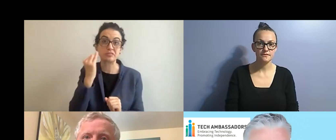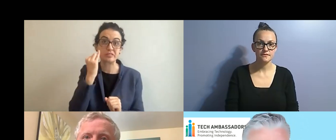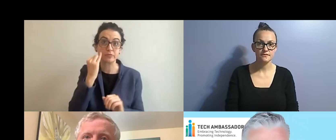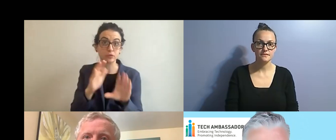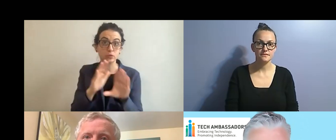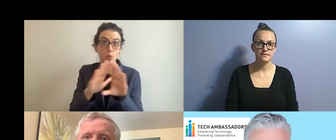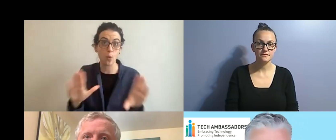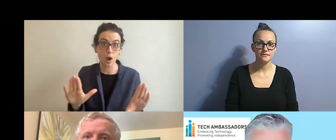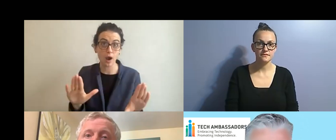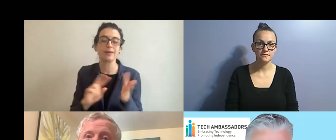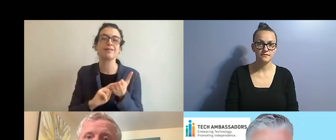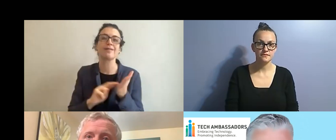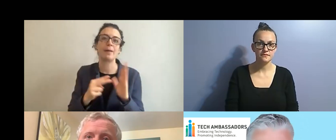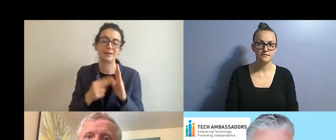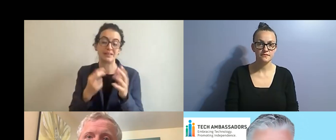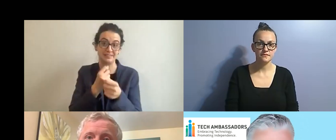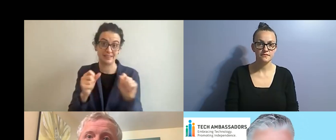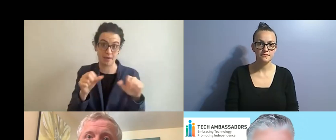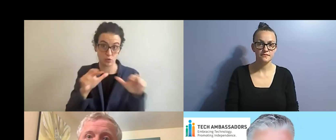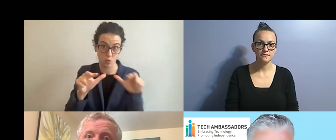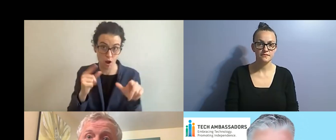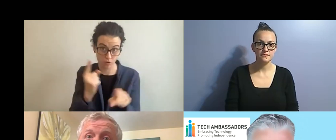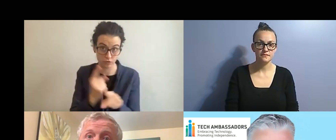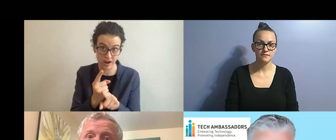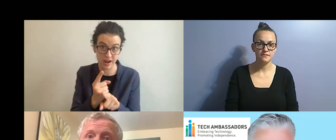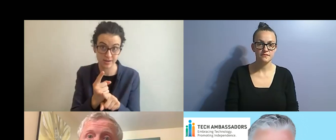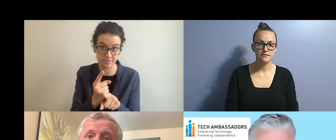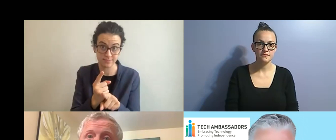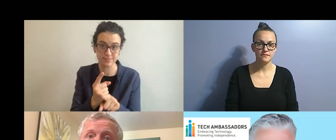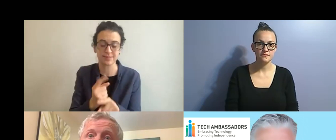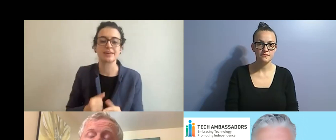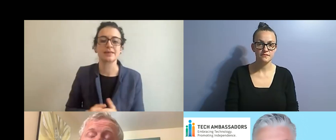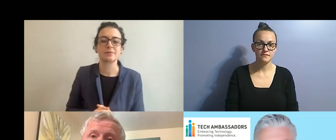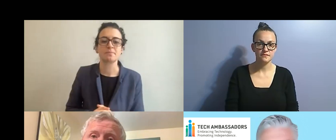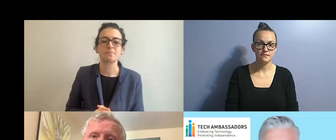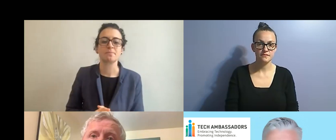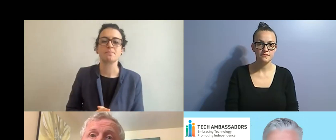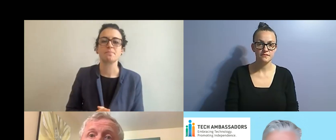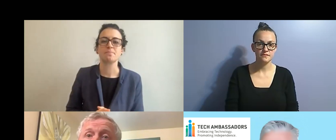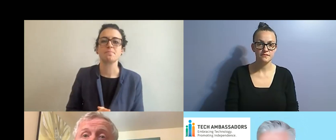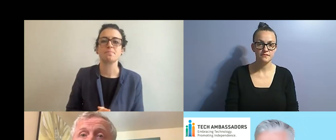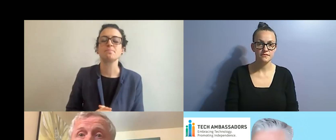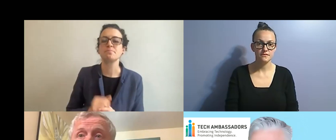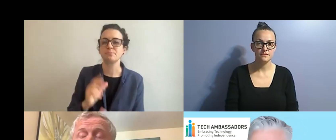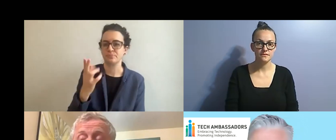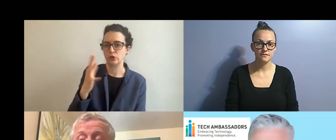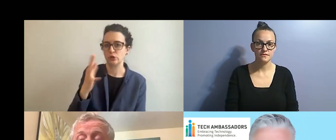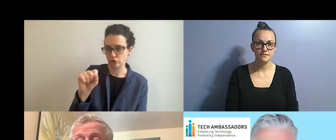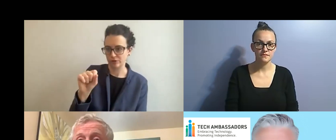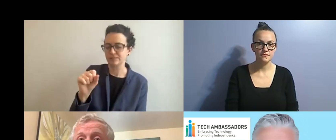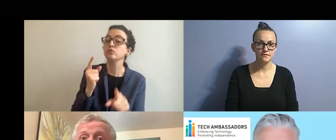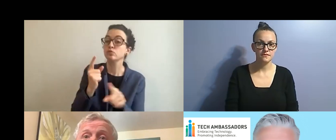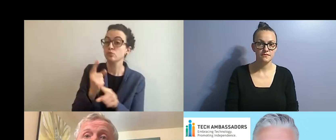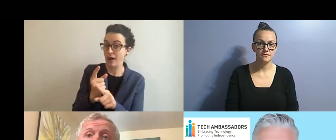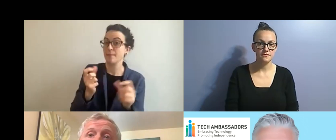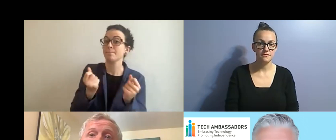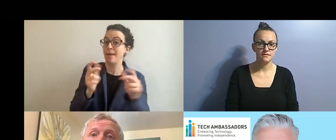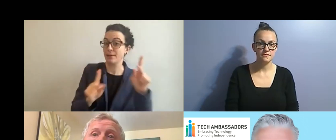coming. Is that right? Right. And a lot of people that are deaf blind,